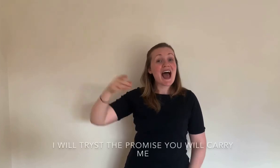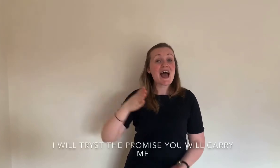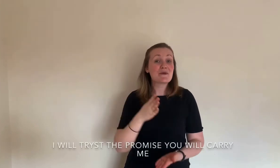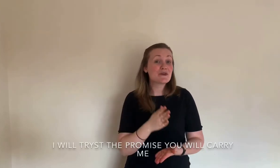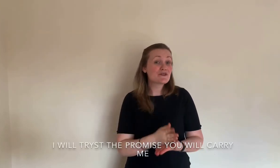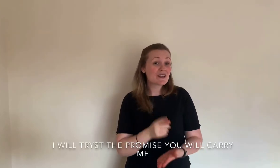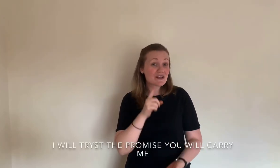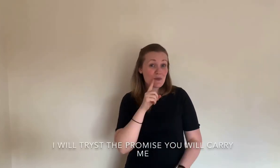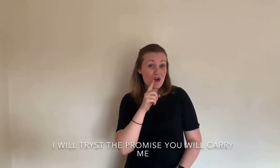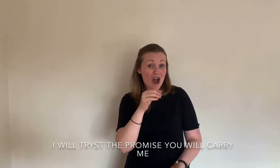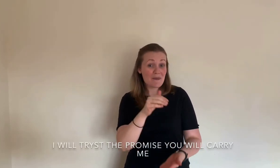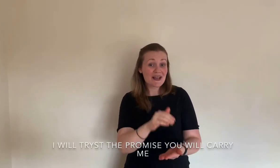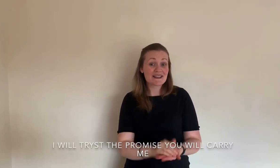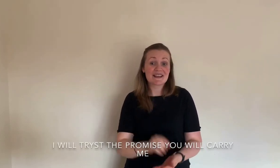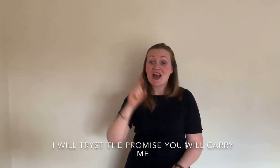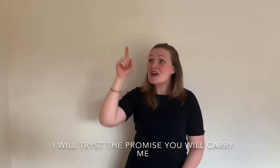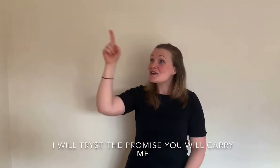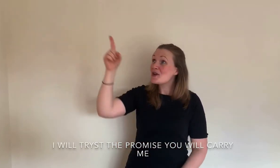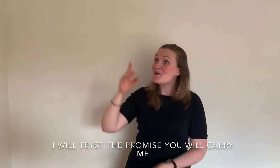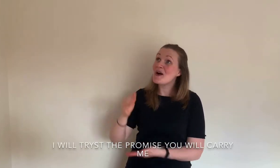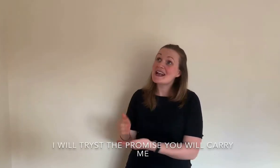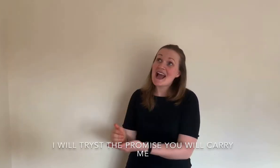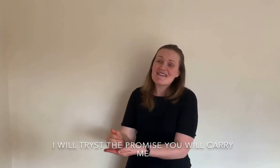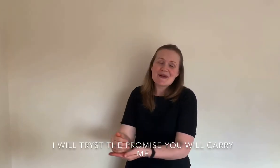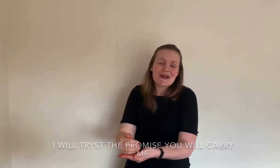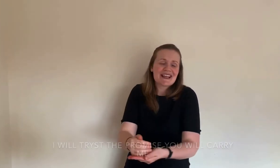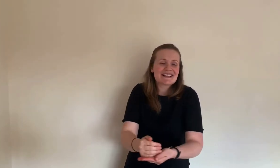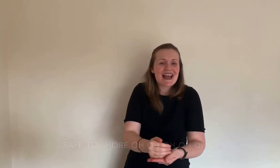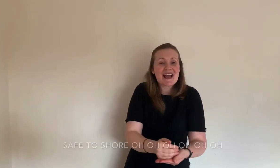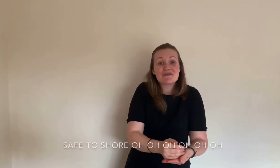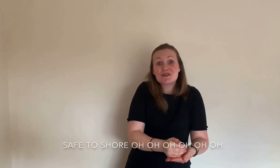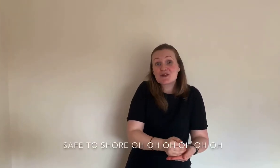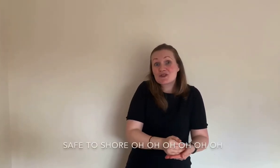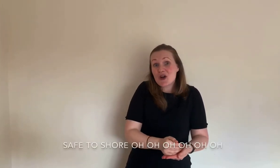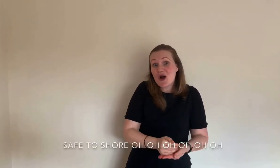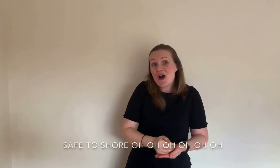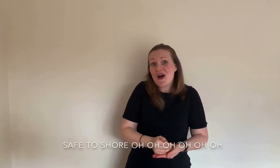lighthouse, I will trust the promise. You will carry me safe to shore.